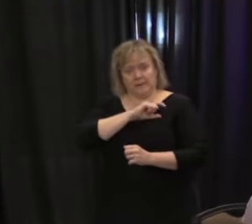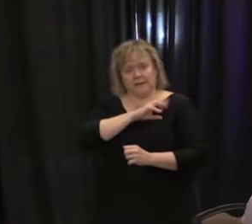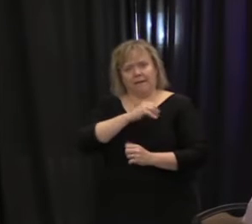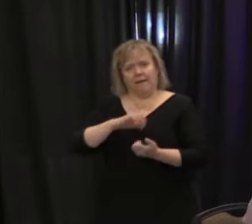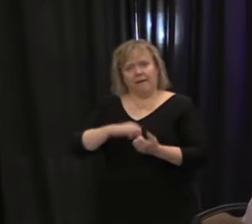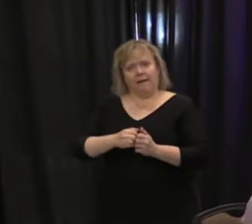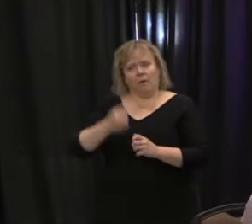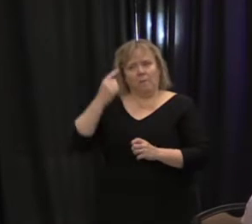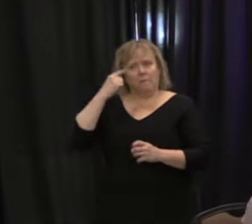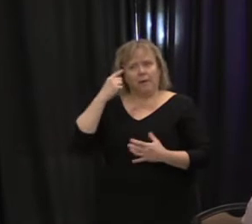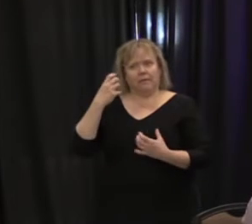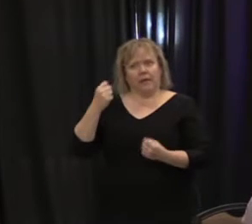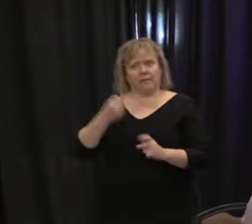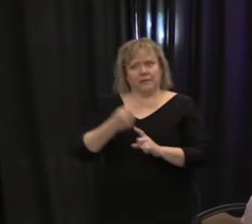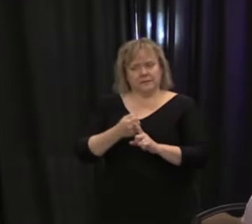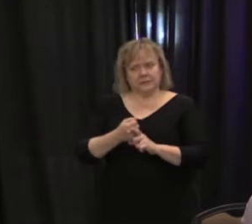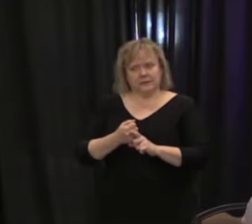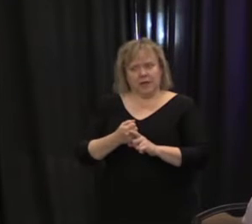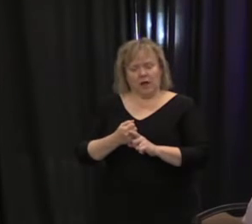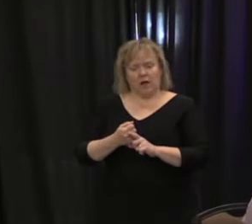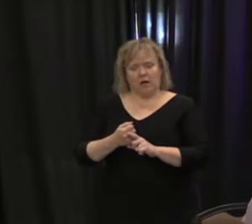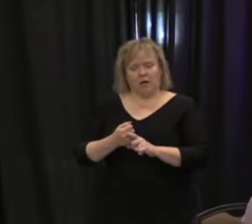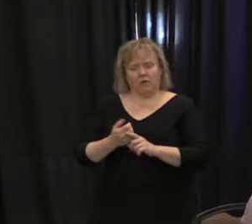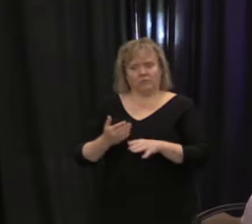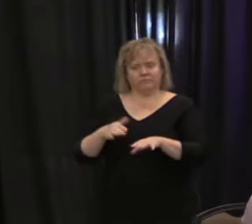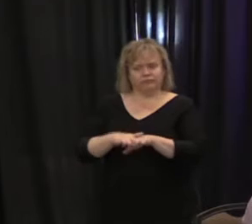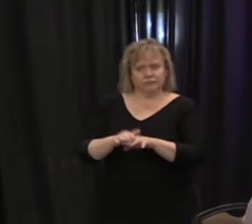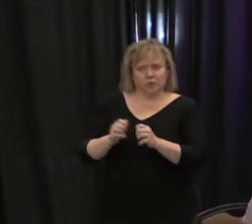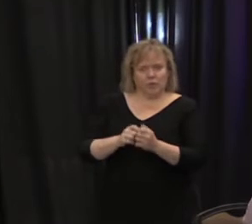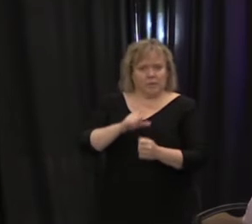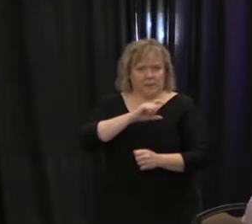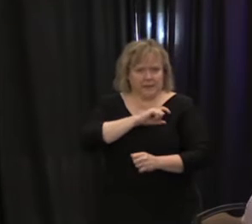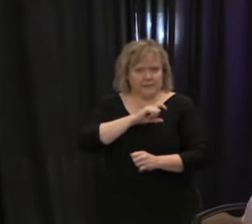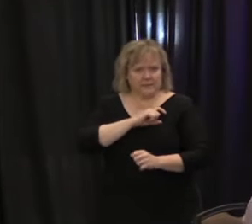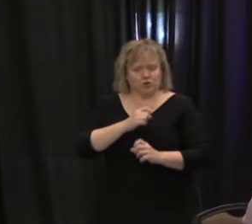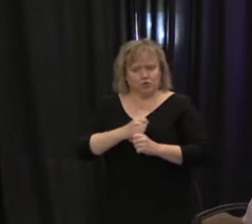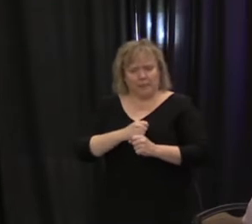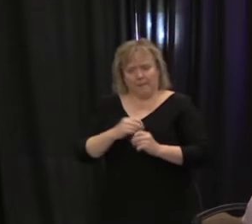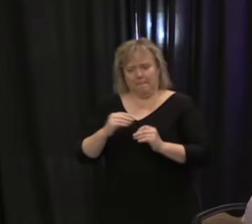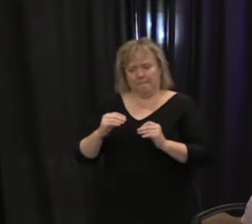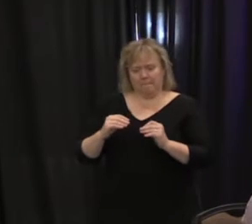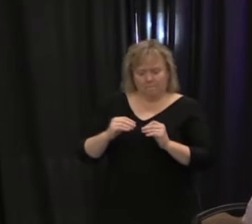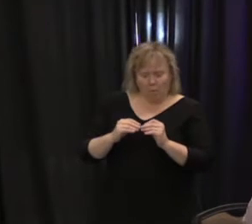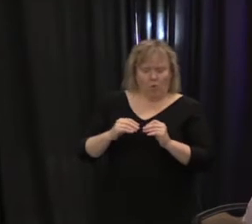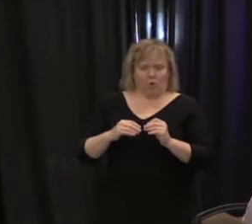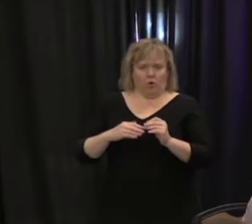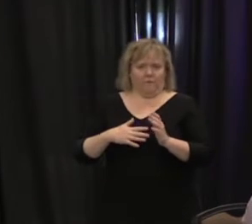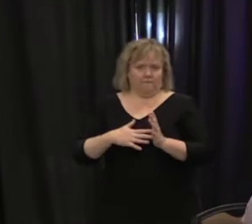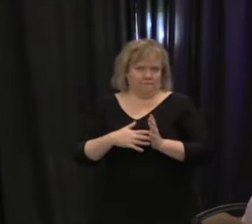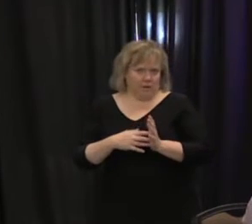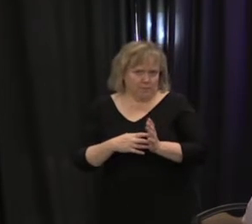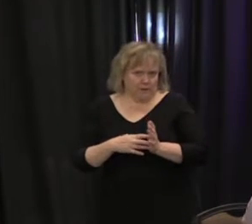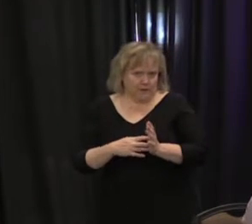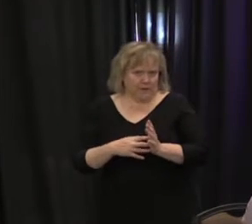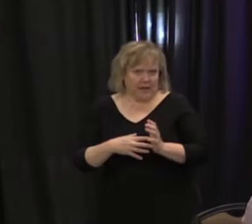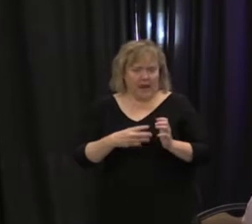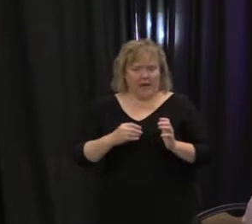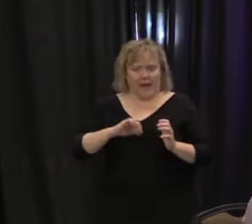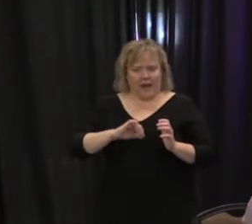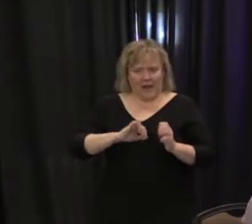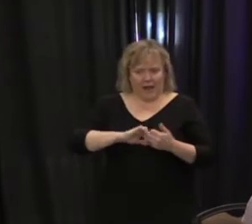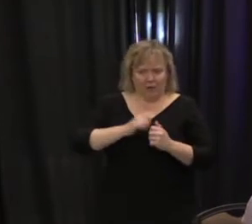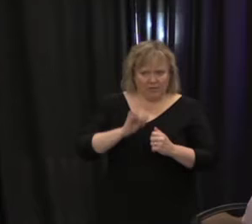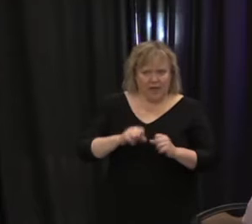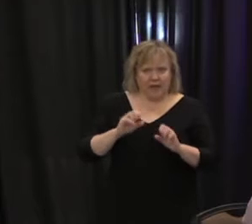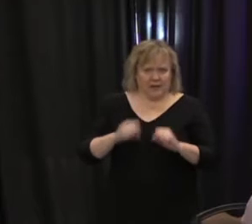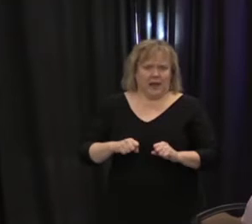health interacts with policing in order to create particular kinds of vulnerability and how we can be addressing that as a suicide prevention community.